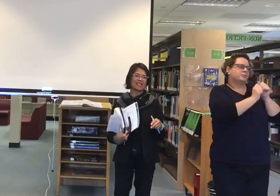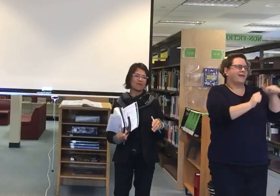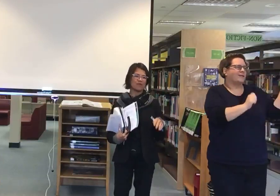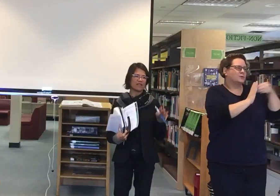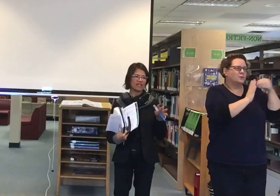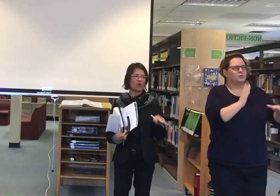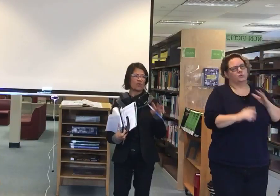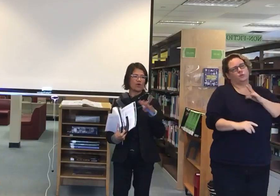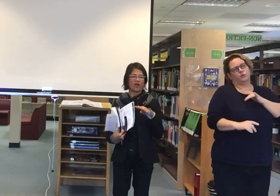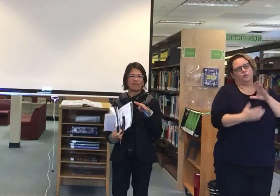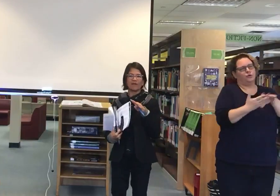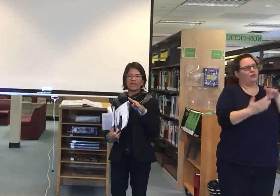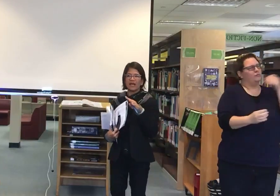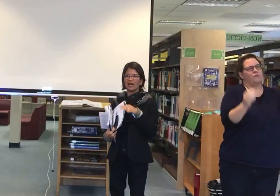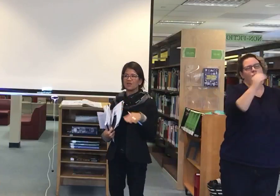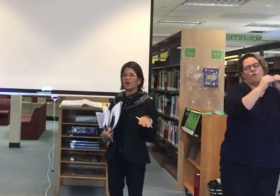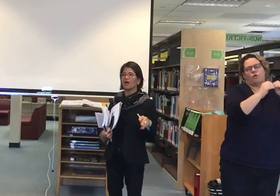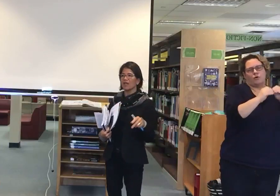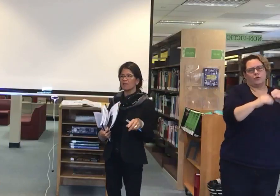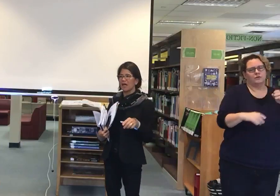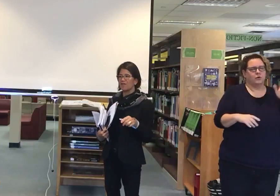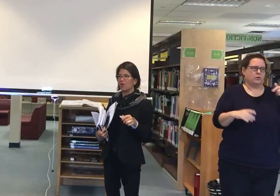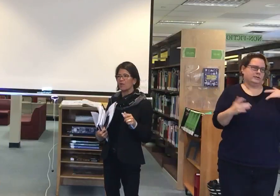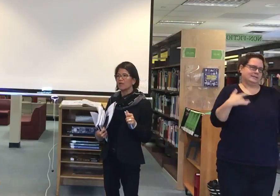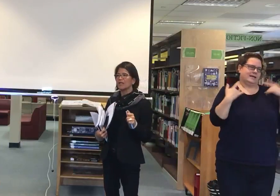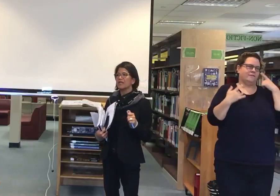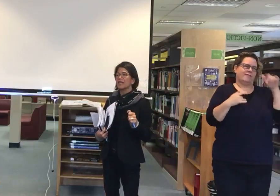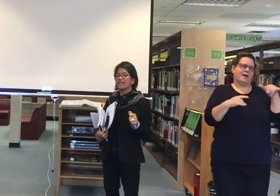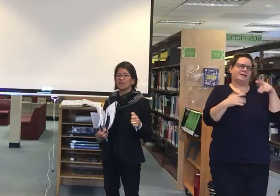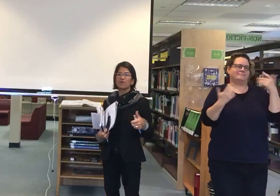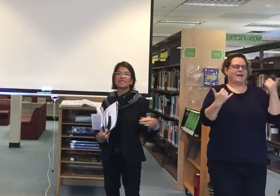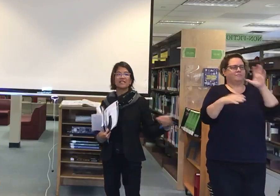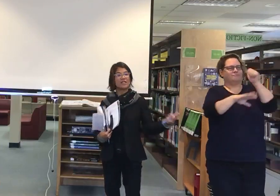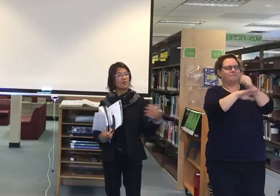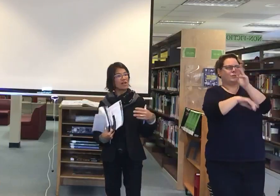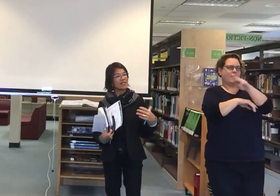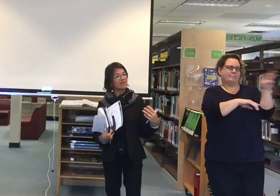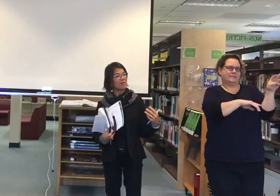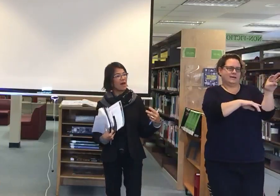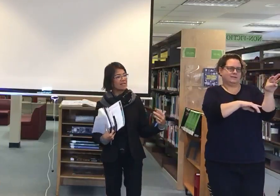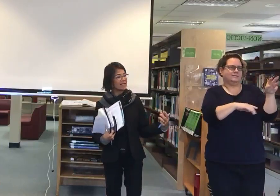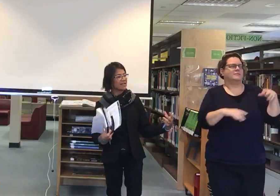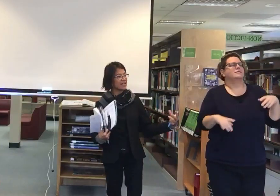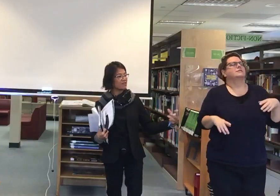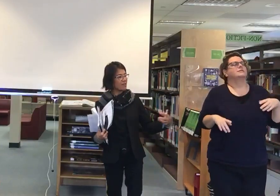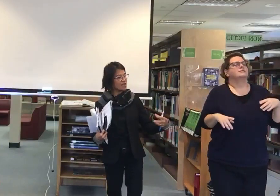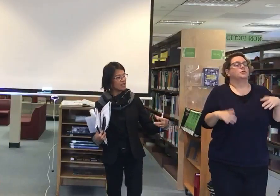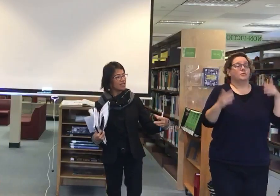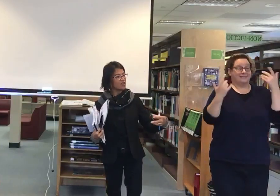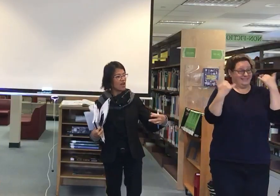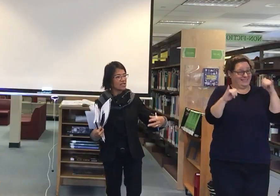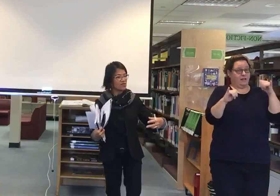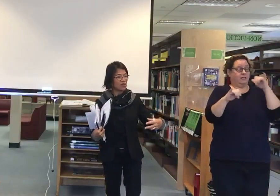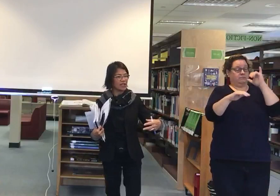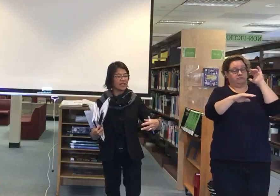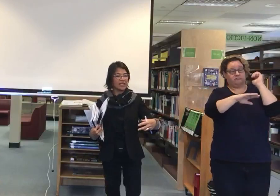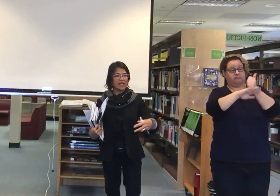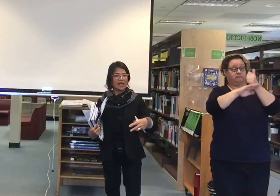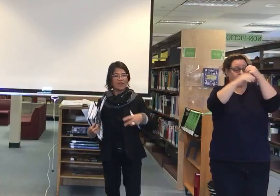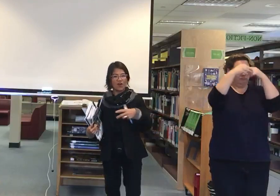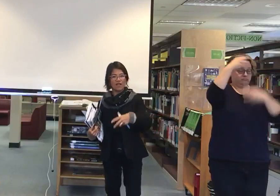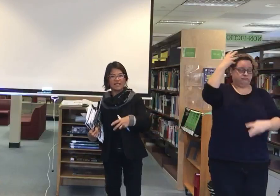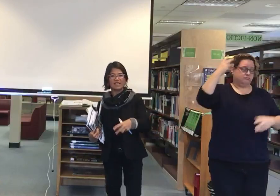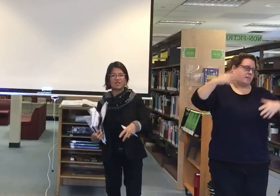very excited to be moving this whole program to an online platform. Like I said, we're still in the process of amassing the information and